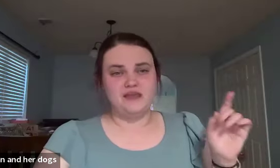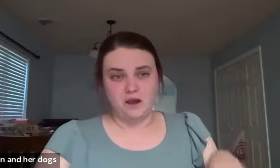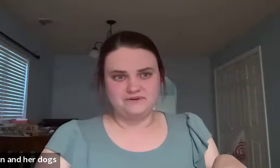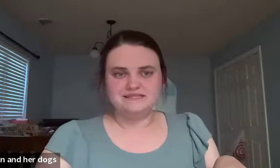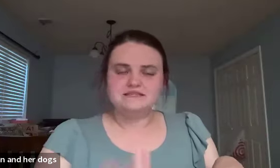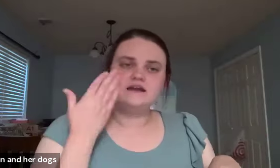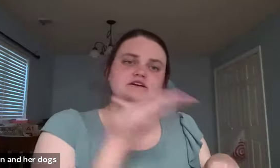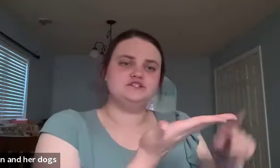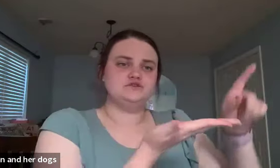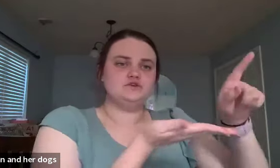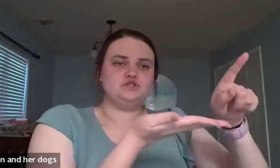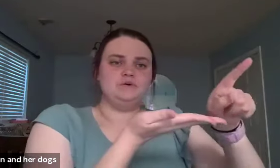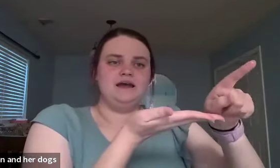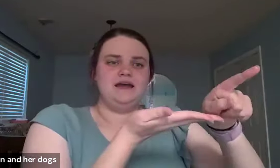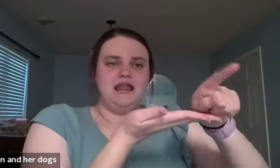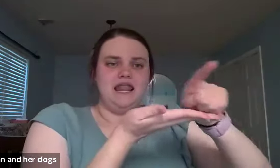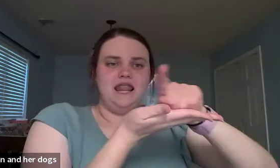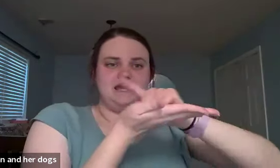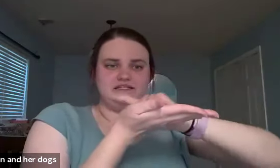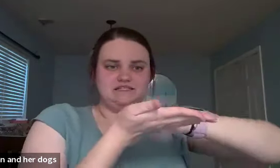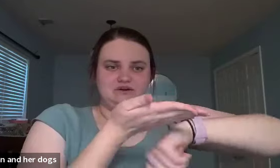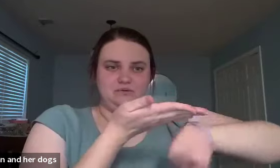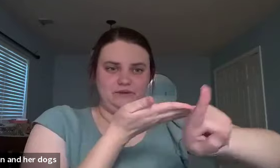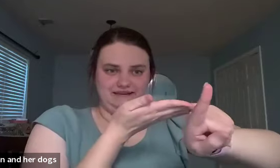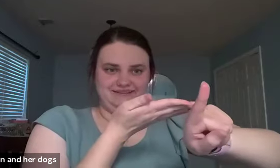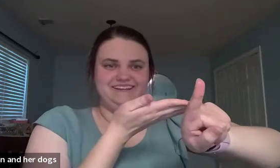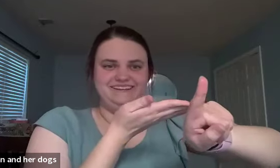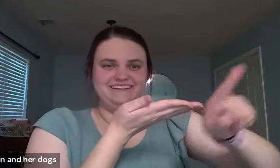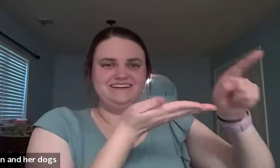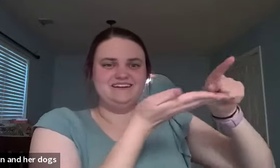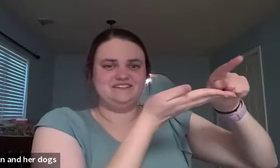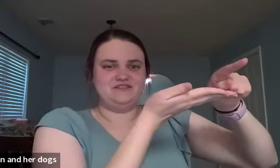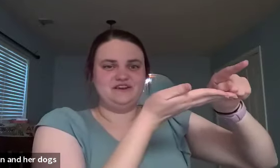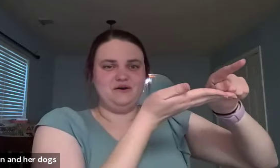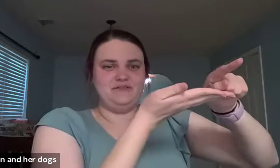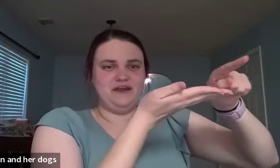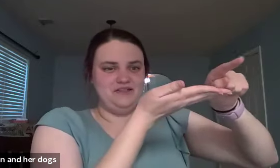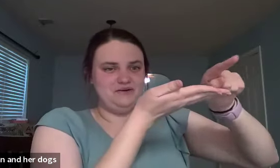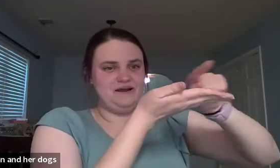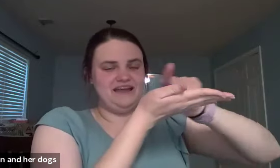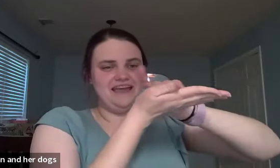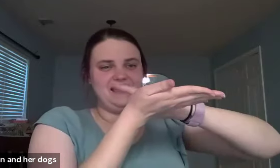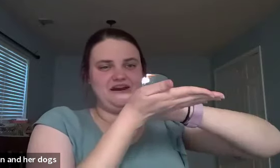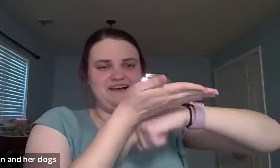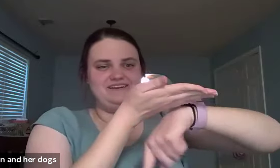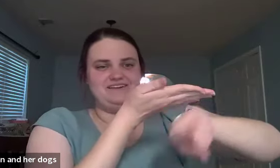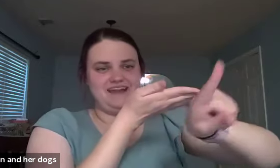the opposite side. So they'll do next week. So they go the other way and go under and